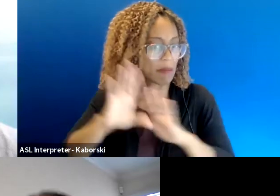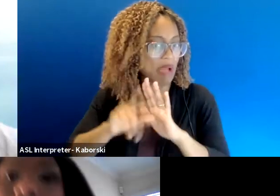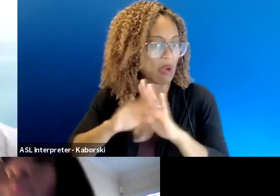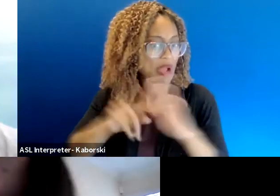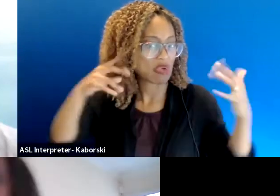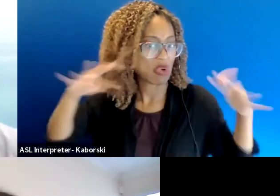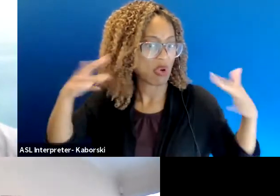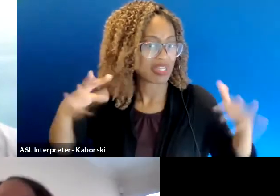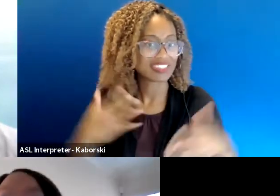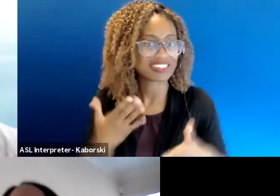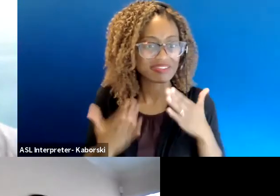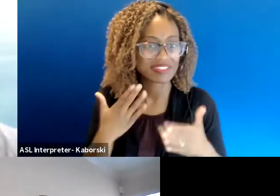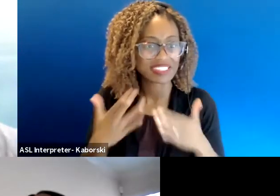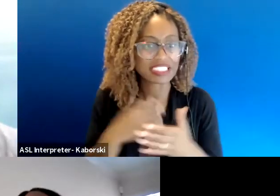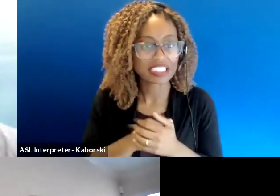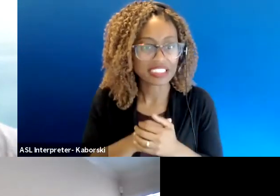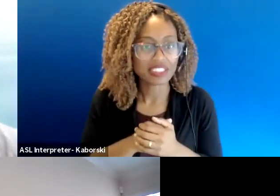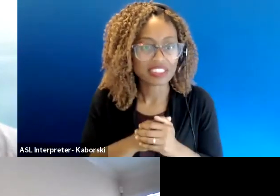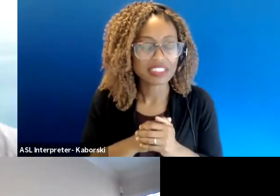second. Here.